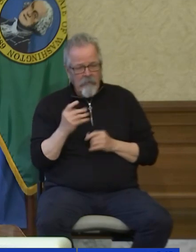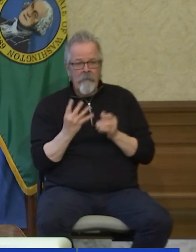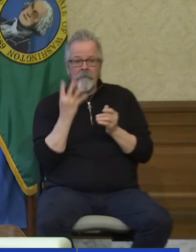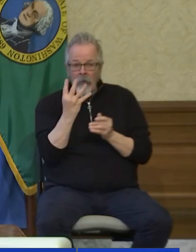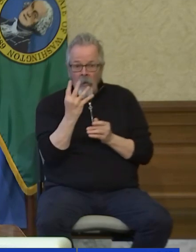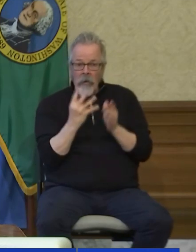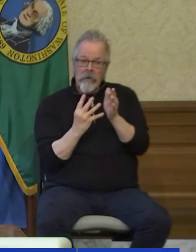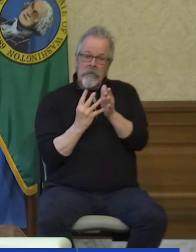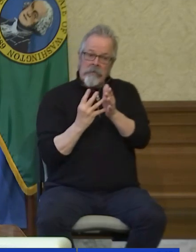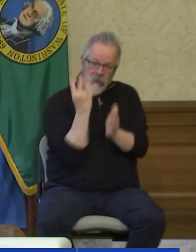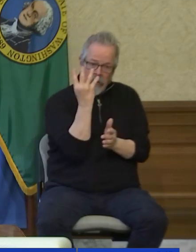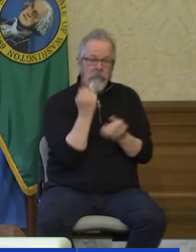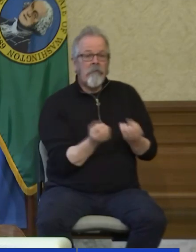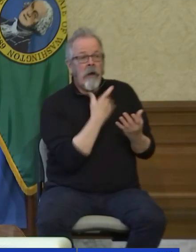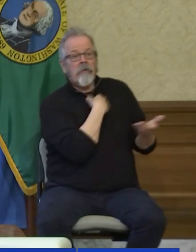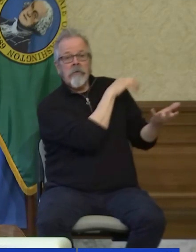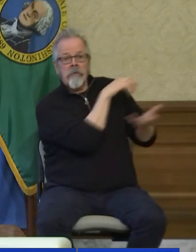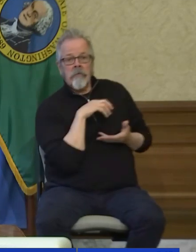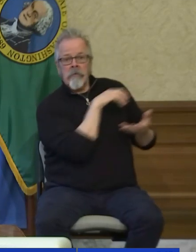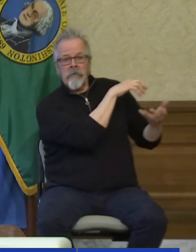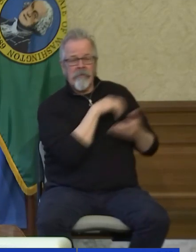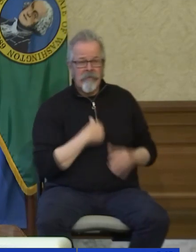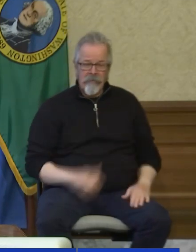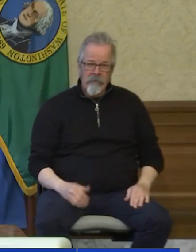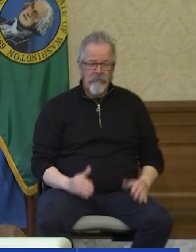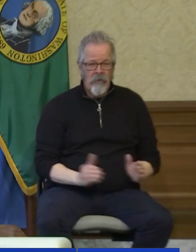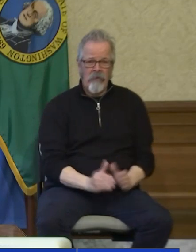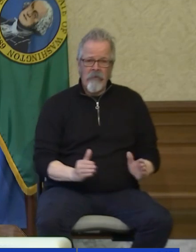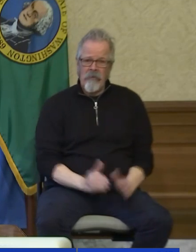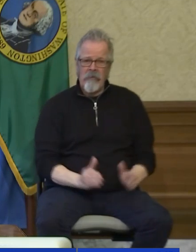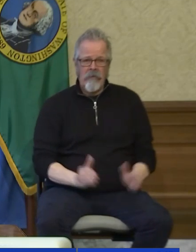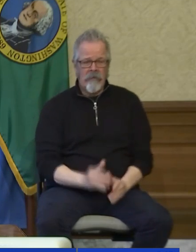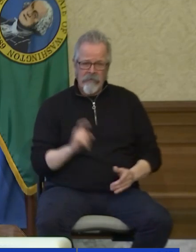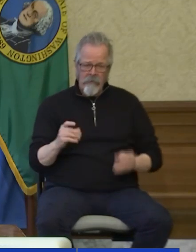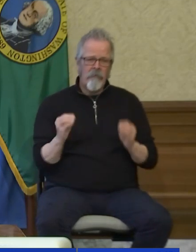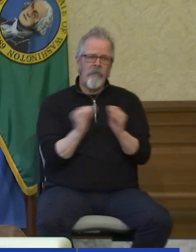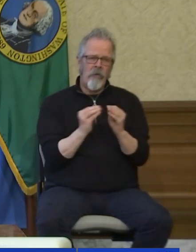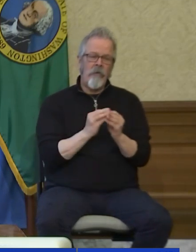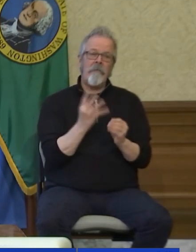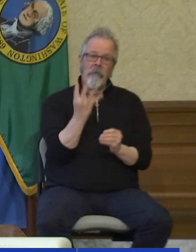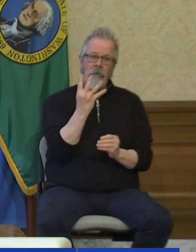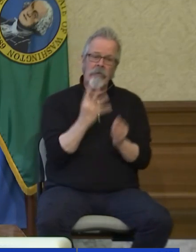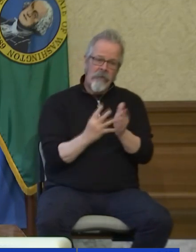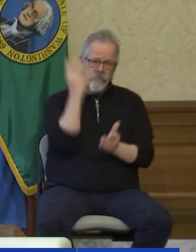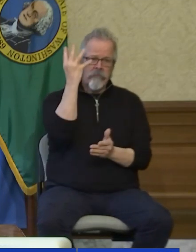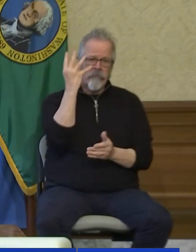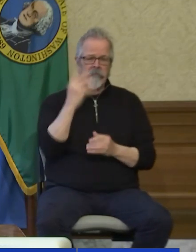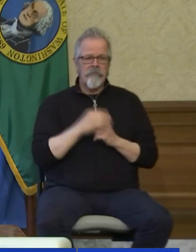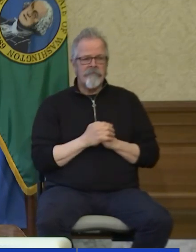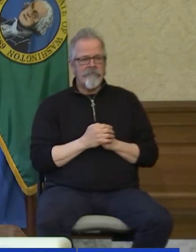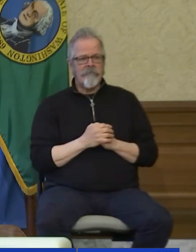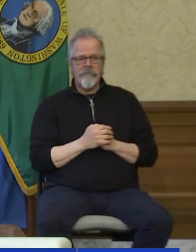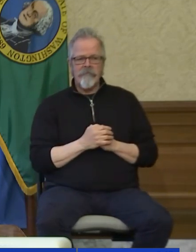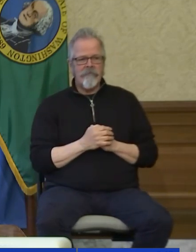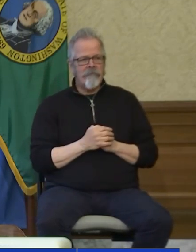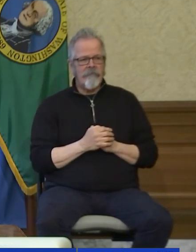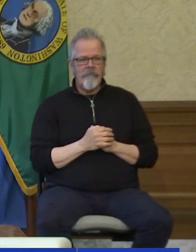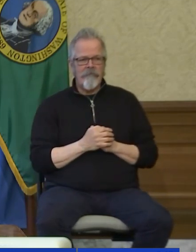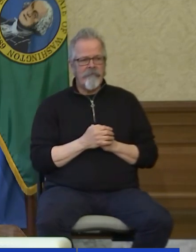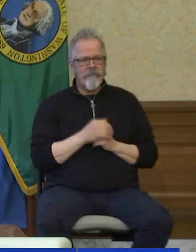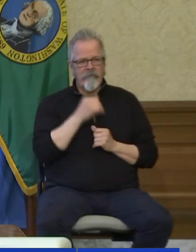ramp up shortly. We have been promised, for instance, 1 million swabs that are used in this test by the federal